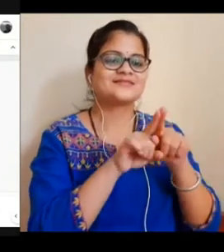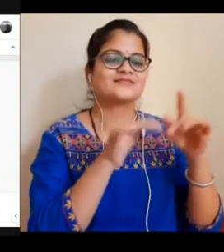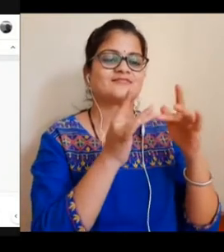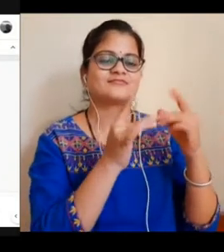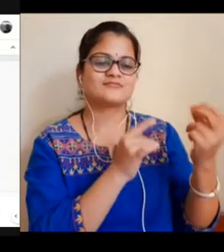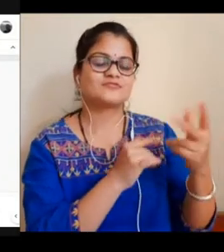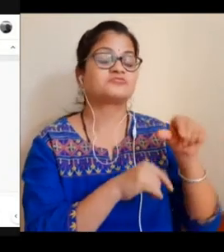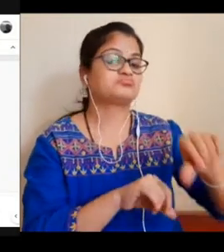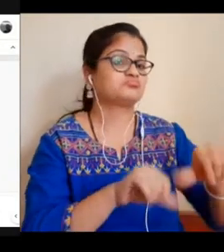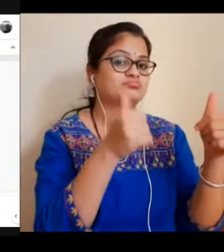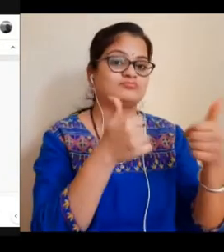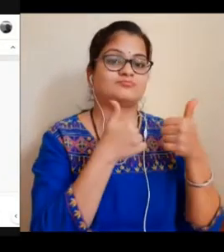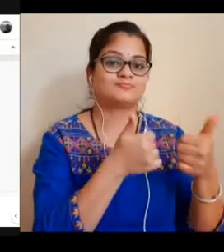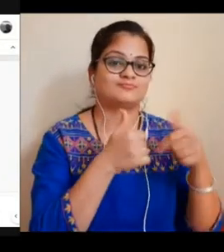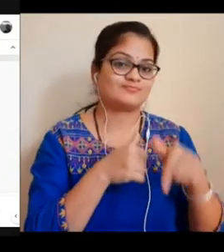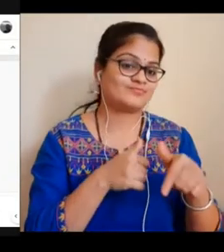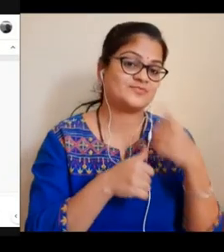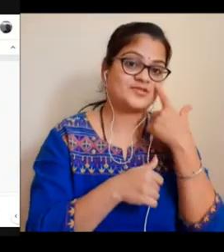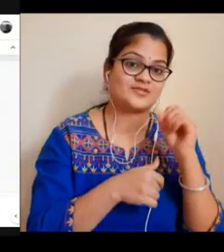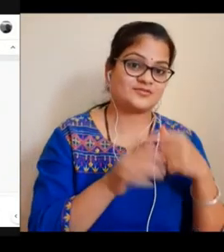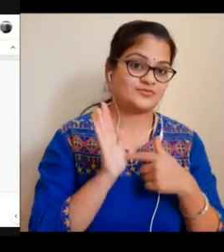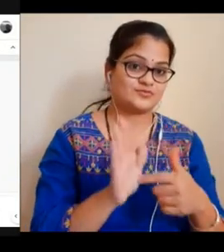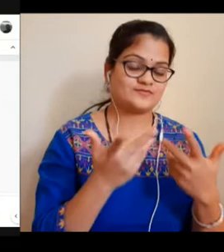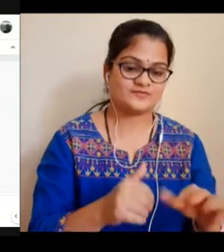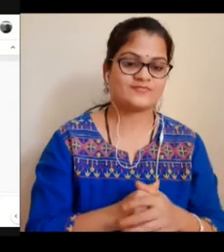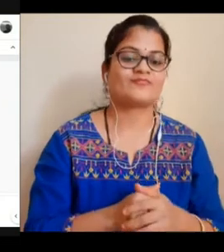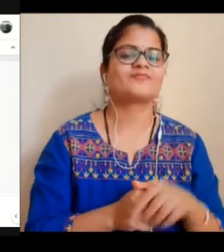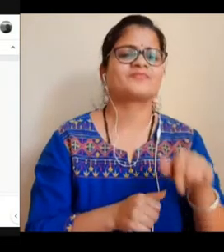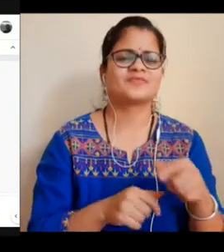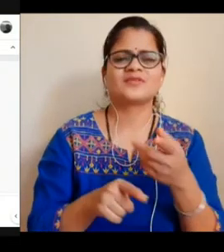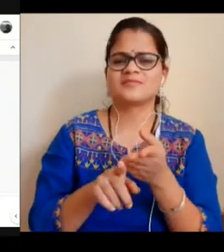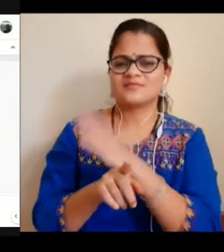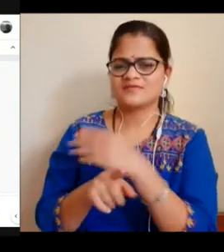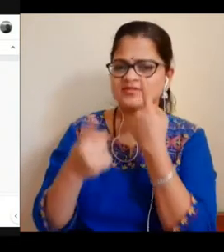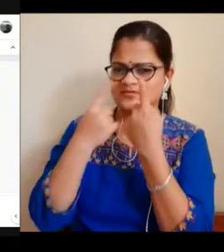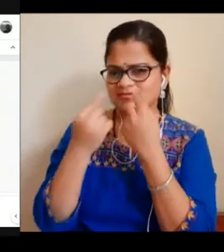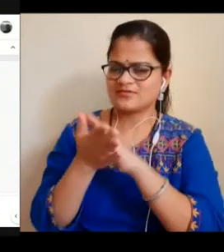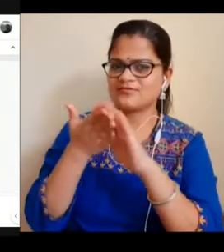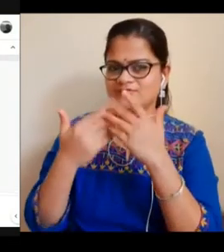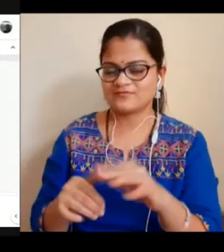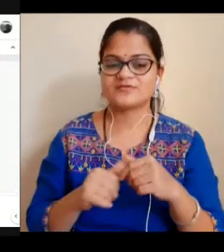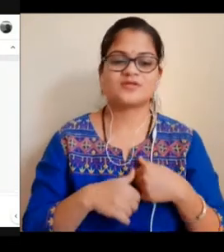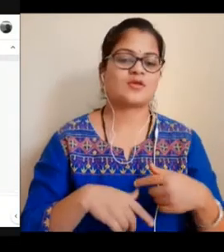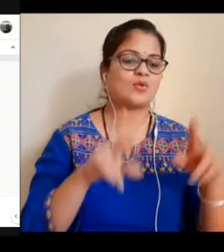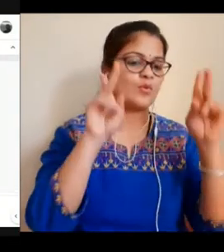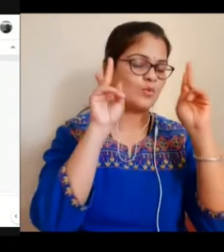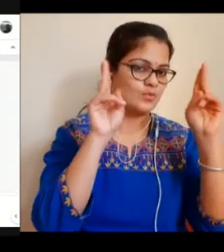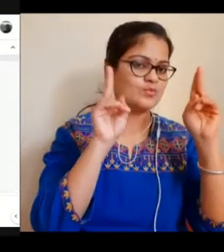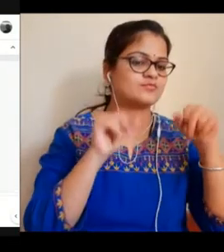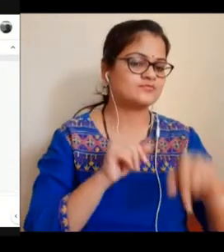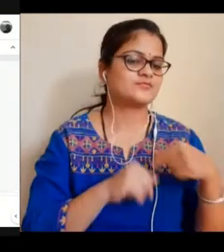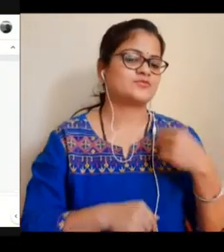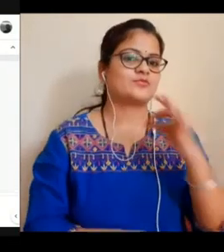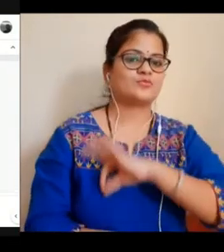it was very successful. So these are already tested features, and I hope you